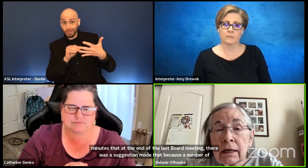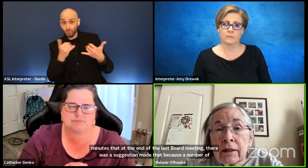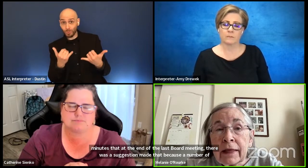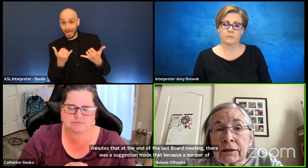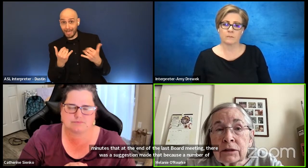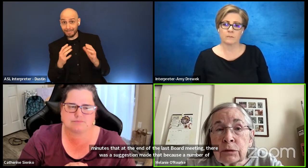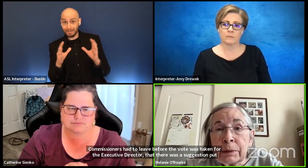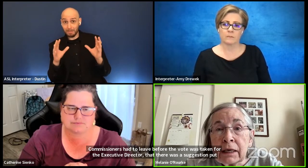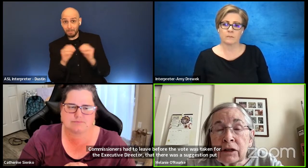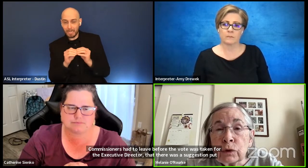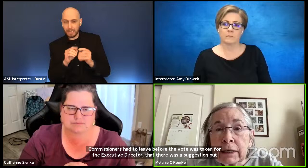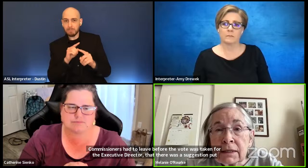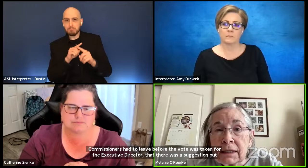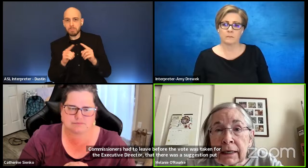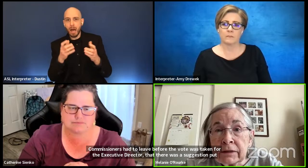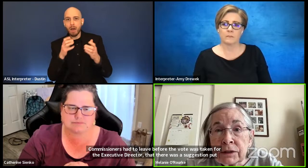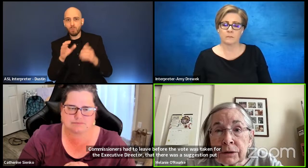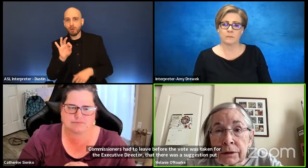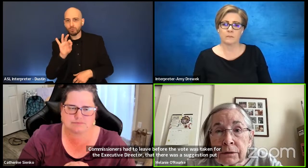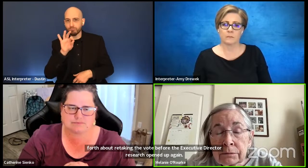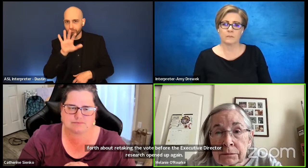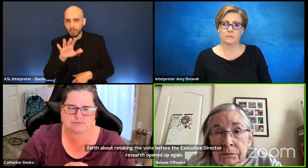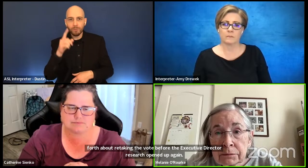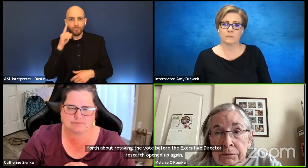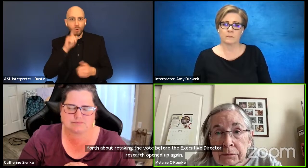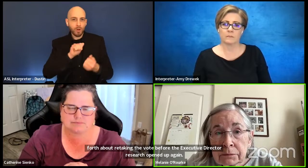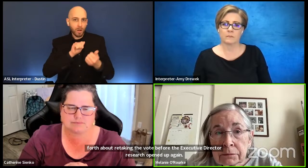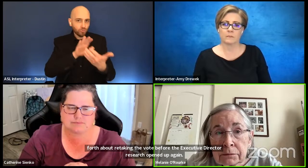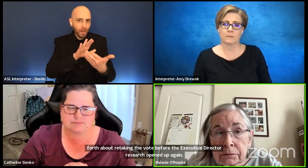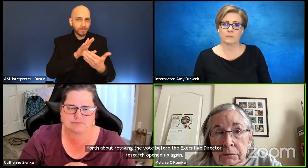like that to be addressed and answered.